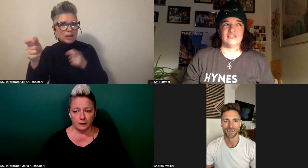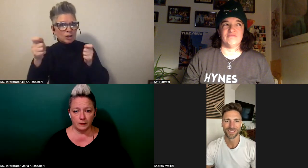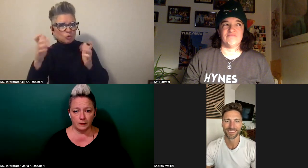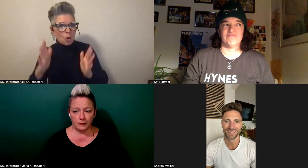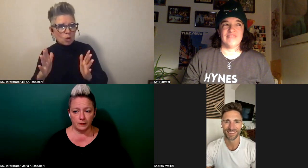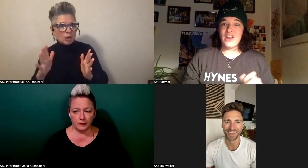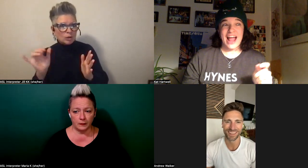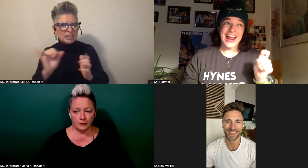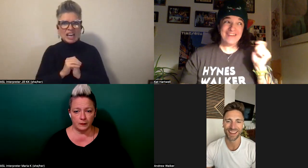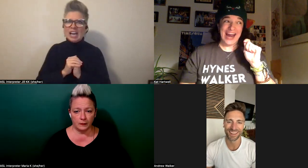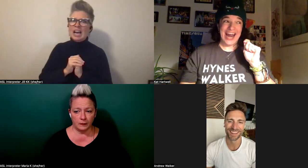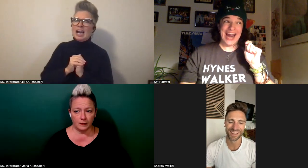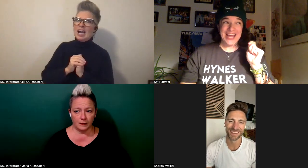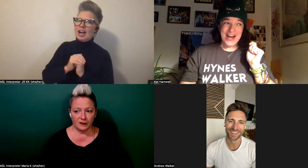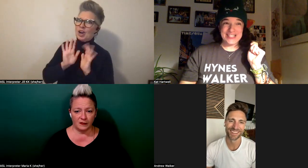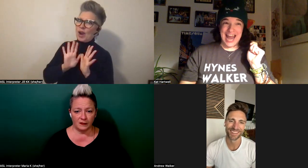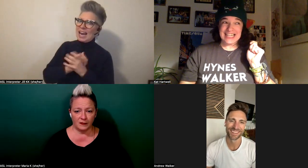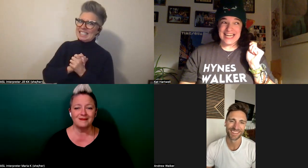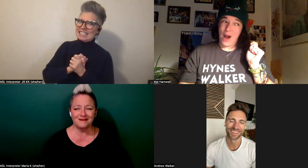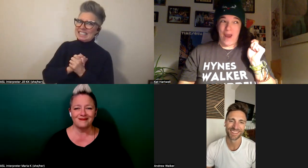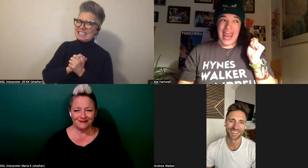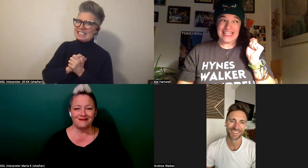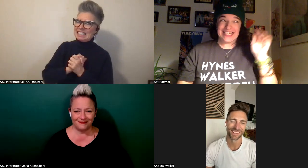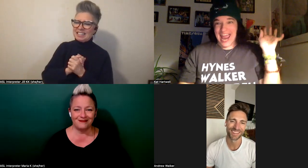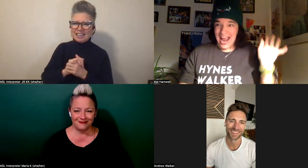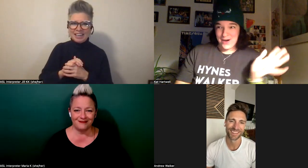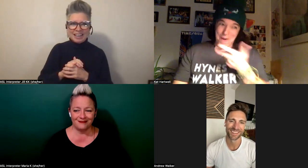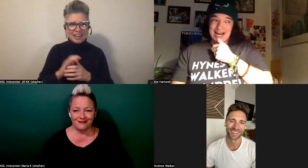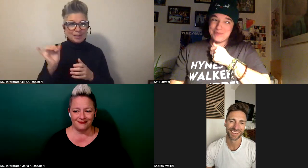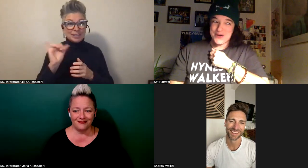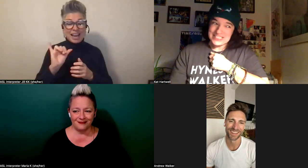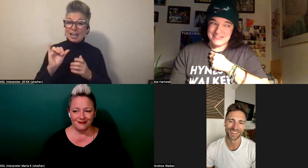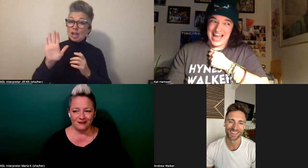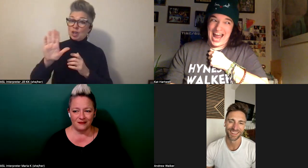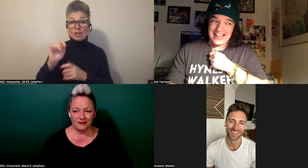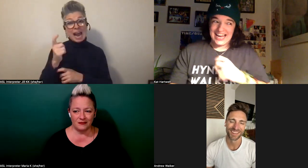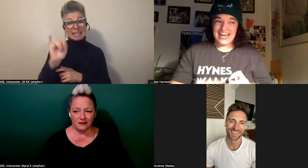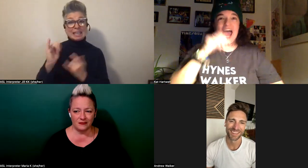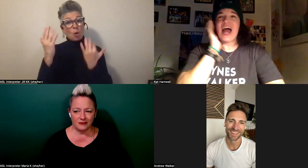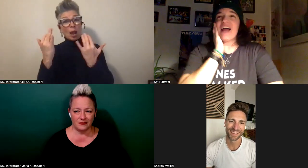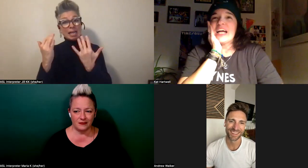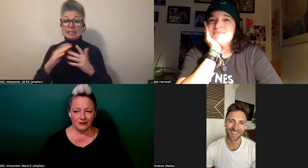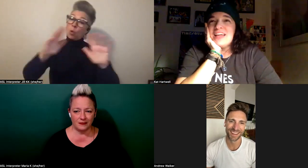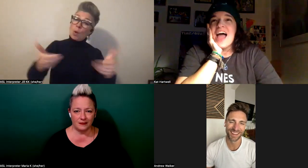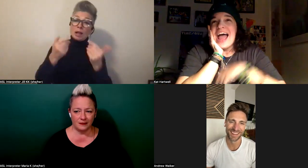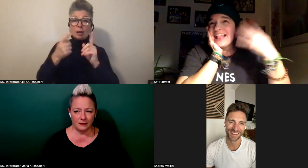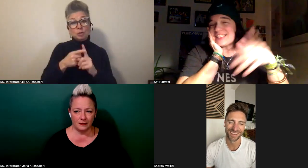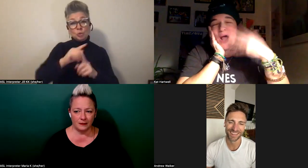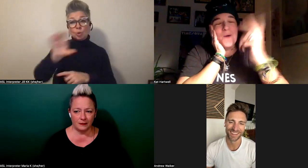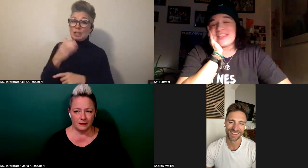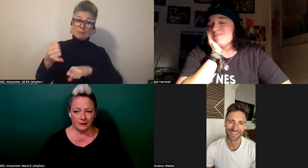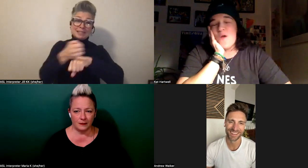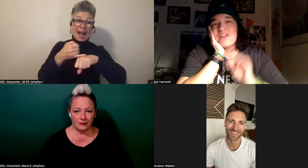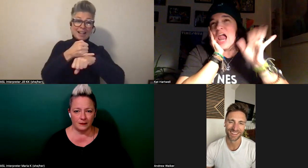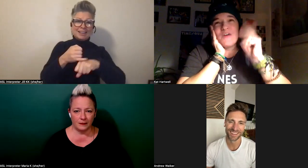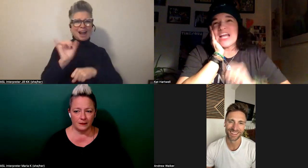great. And then the taxi await. Welcome to Christmas Island. I'm like, let's